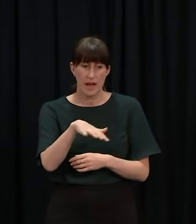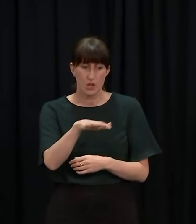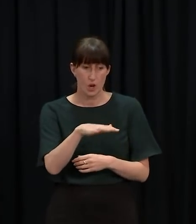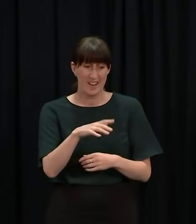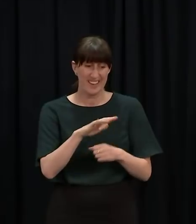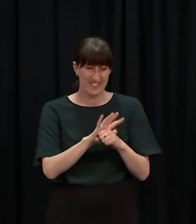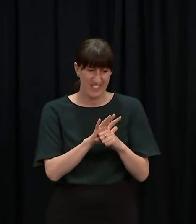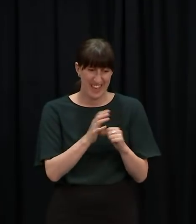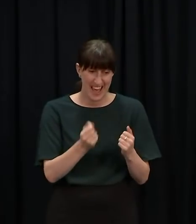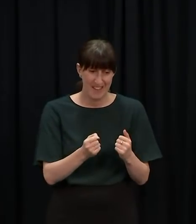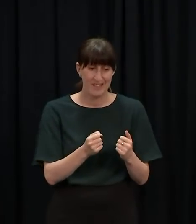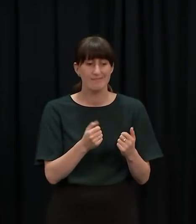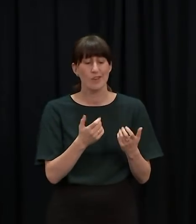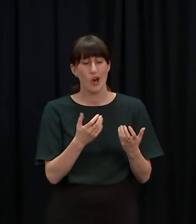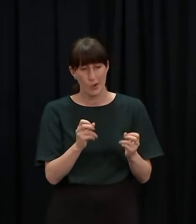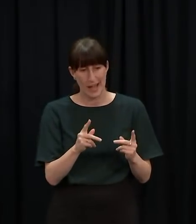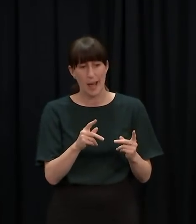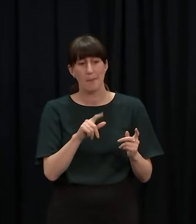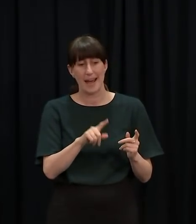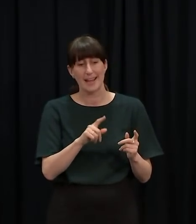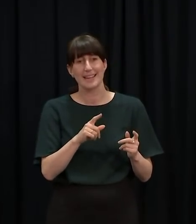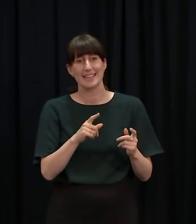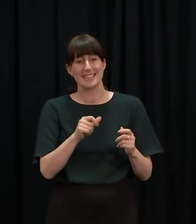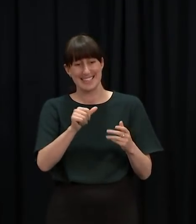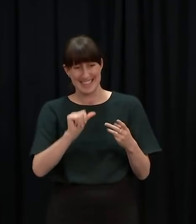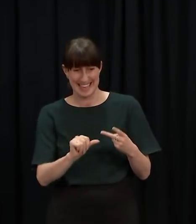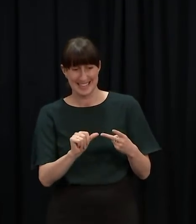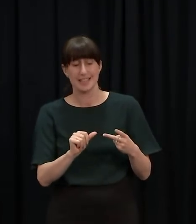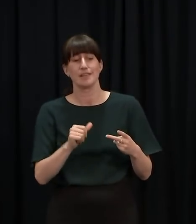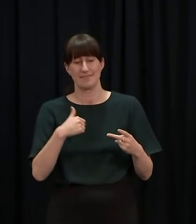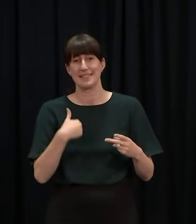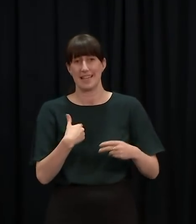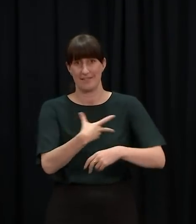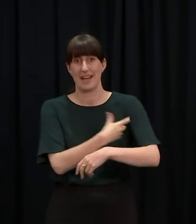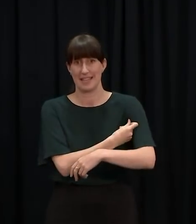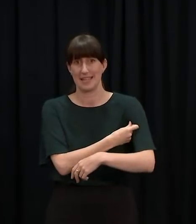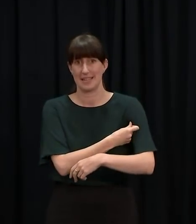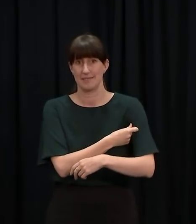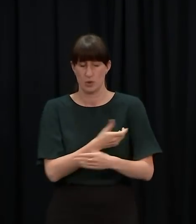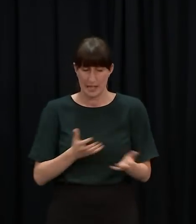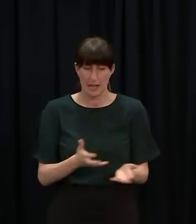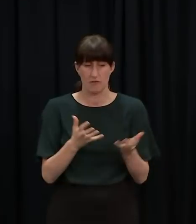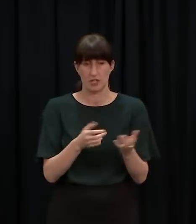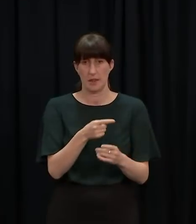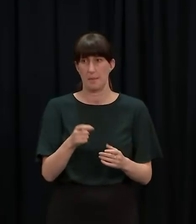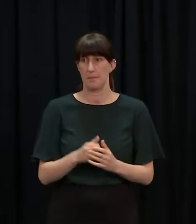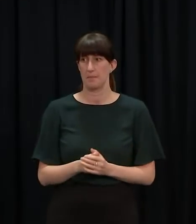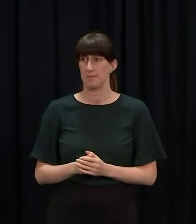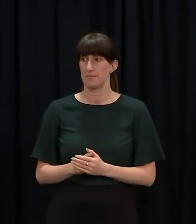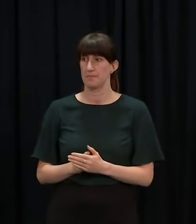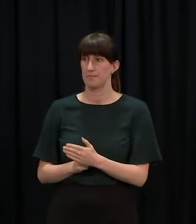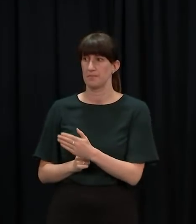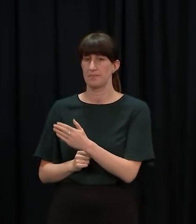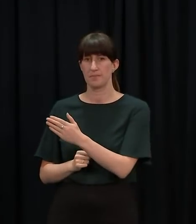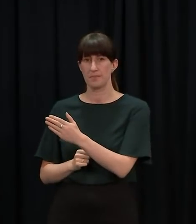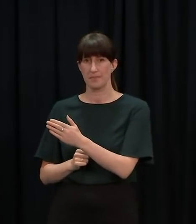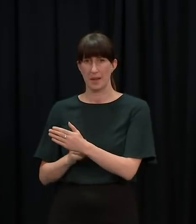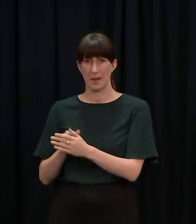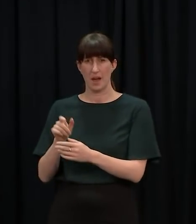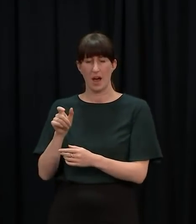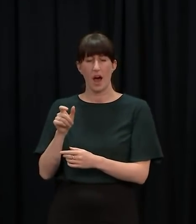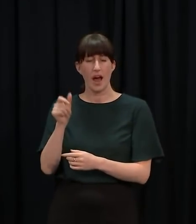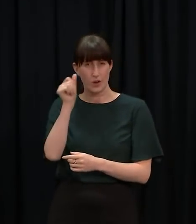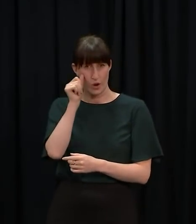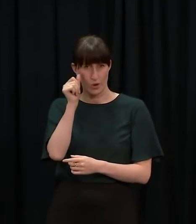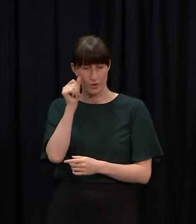the vaccination pathway as well, and it's great to see high levels of interest too in that regard. I mean, granted, you don't want to talk about individual cases, but